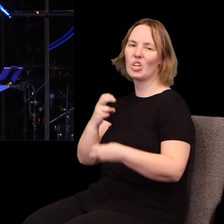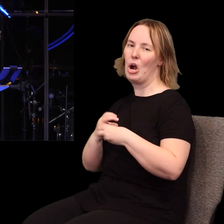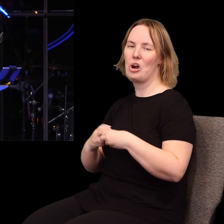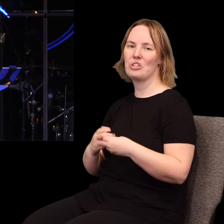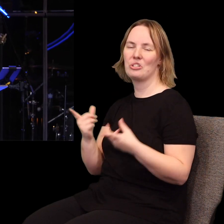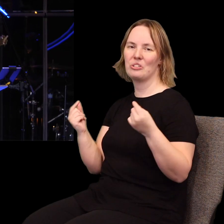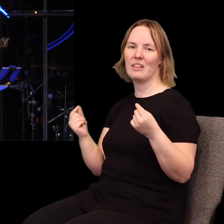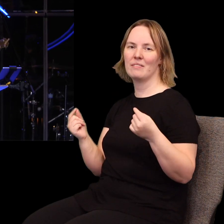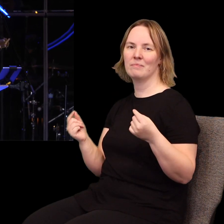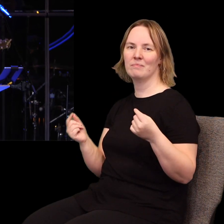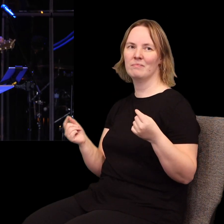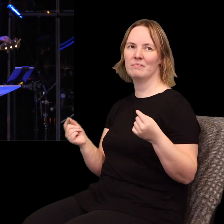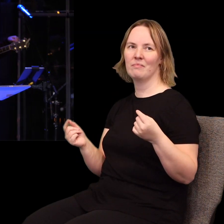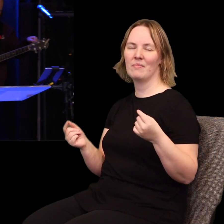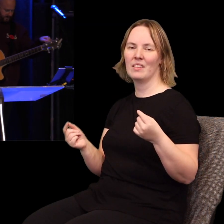hard to do that